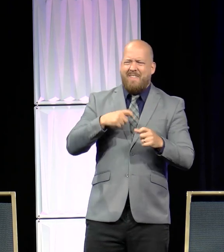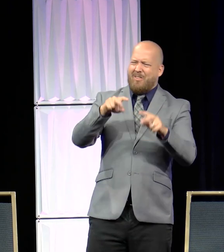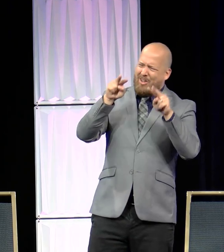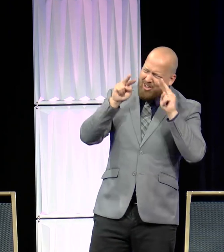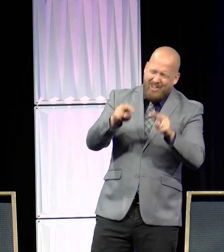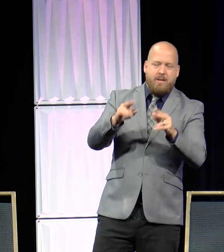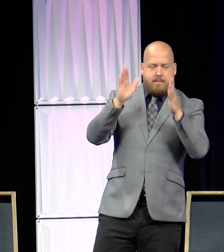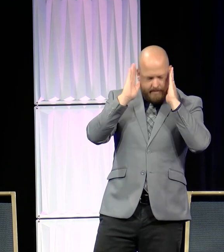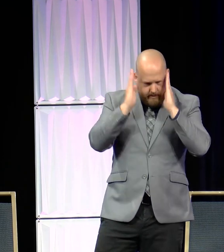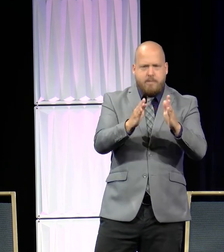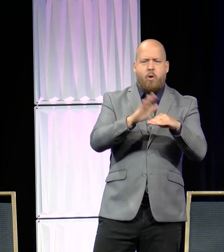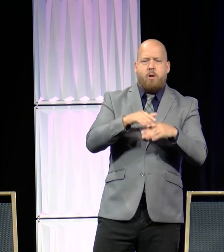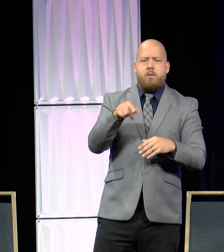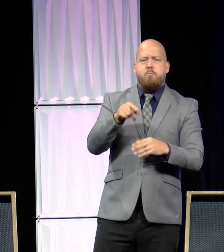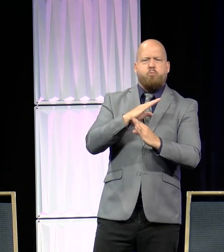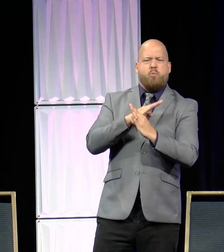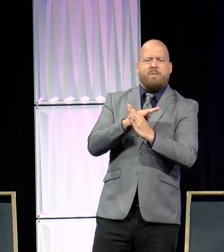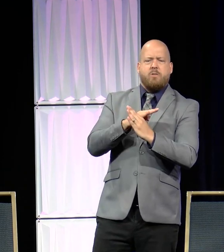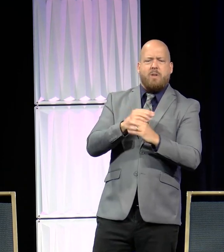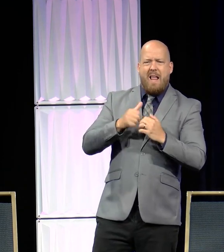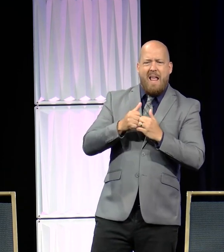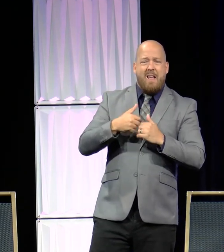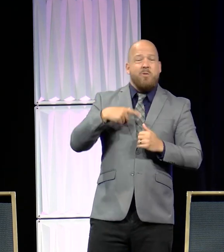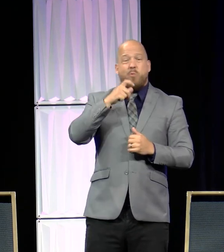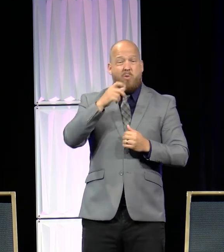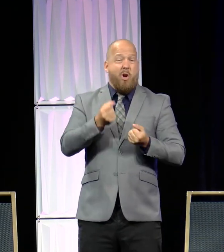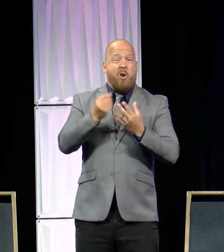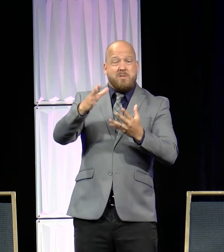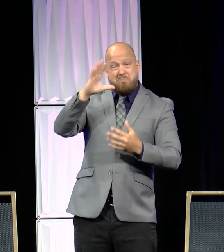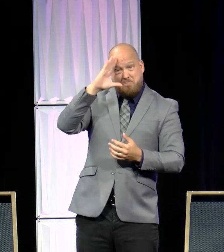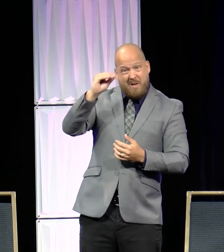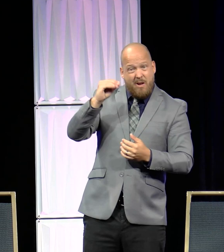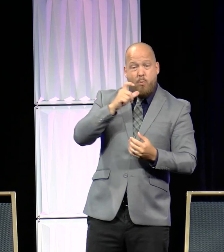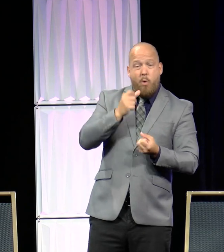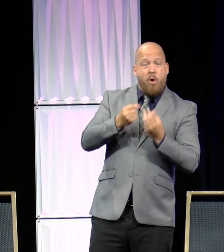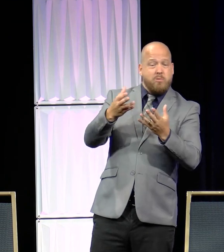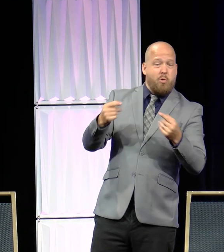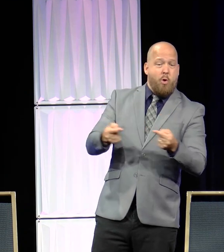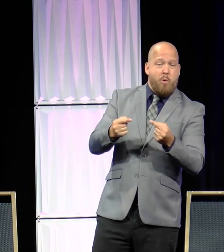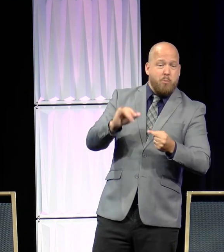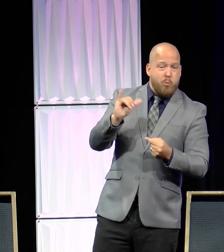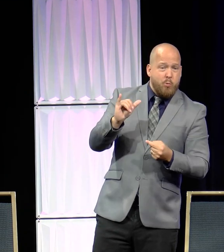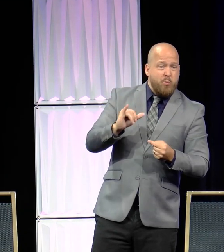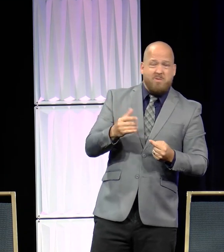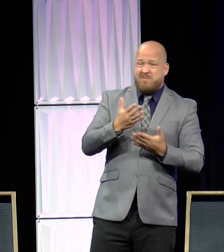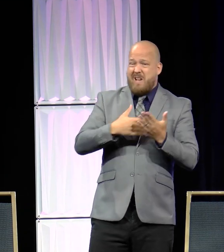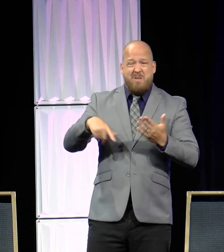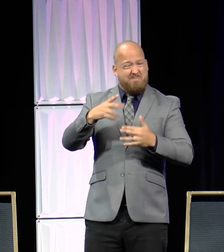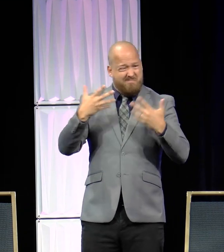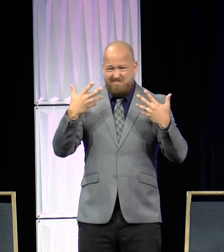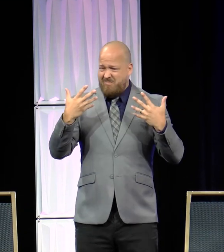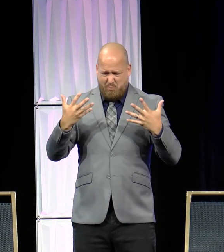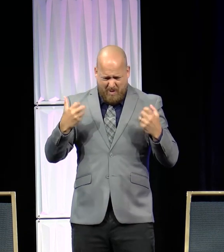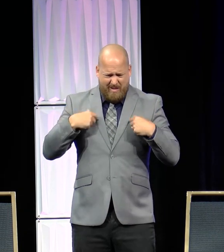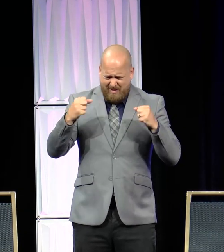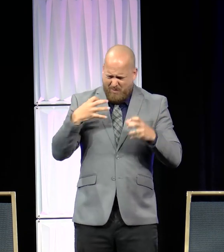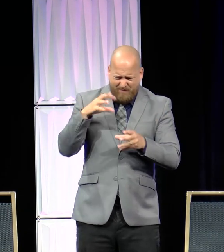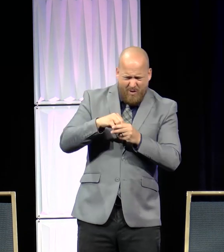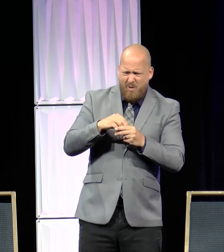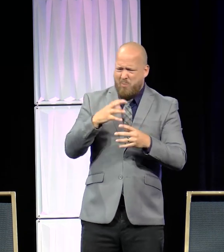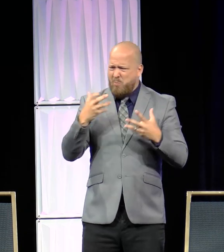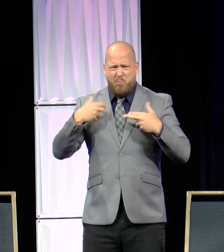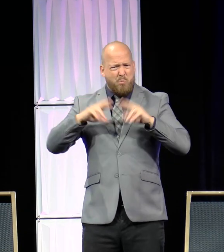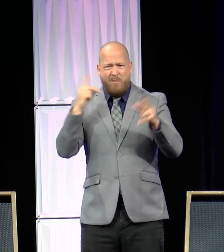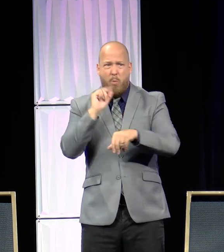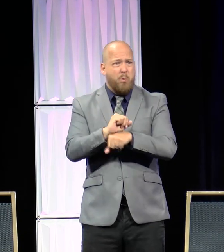harm. Some of us are not ready for that work, but those of us who are ready, as Dr. Allen was speaking about, we need to be